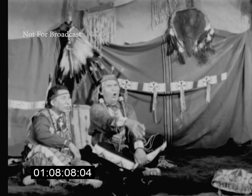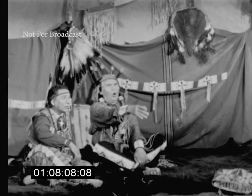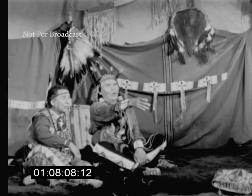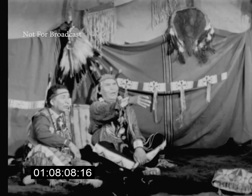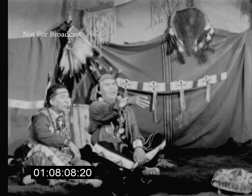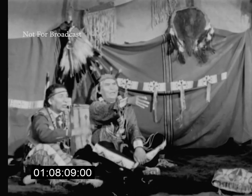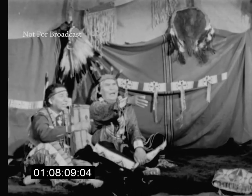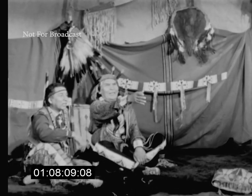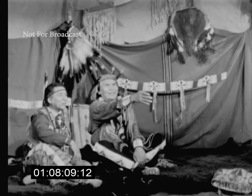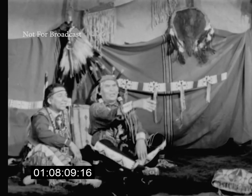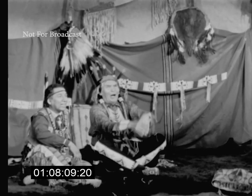Oh,